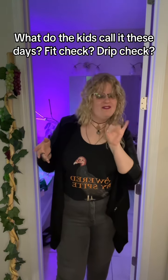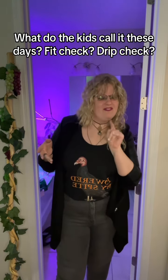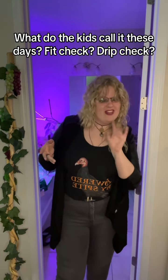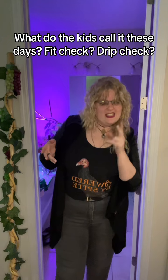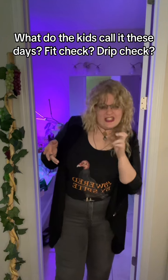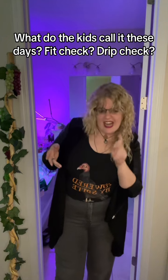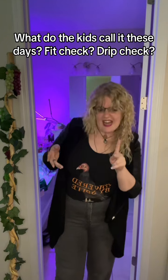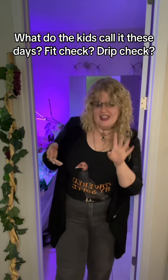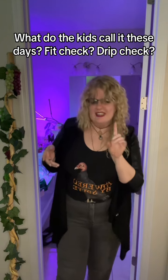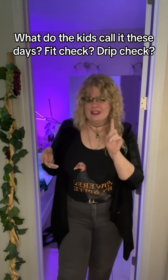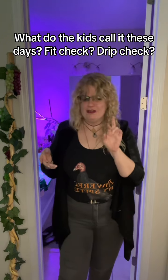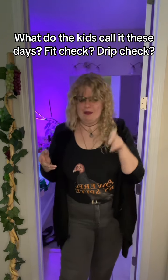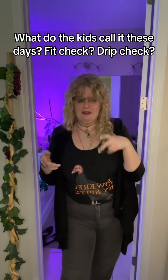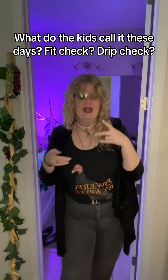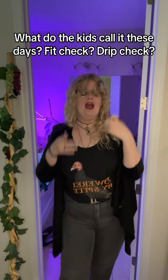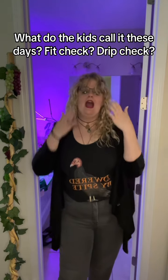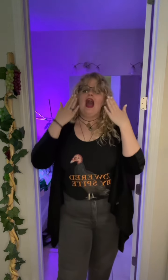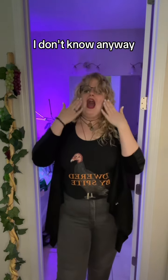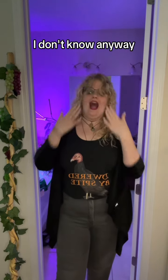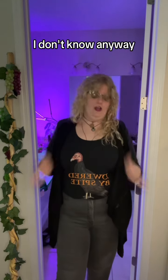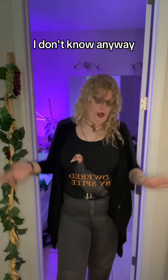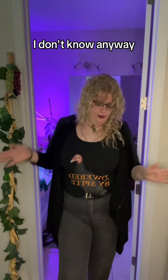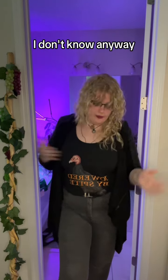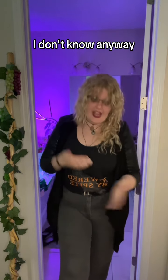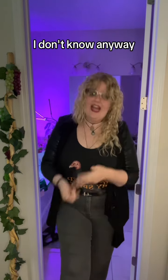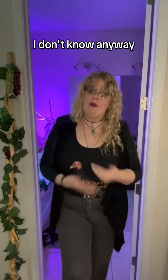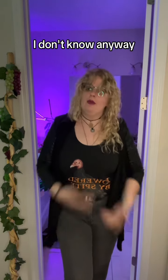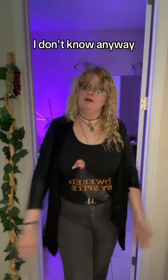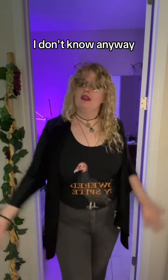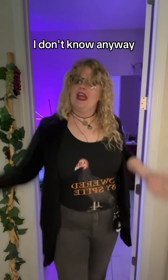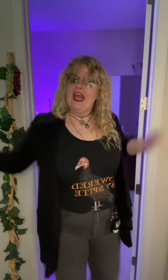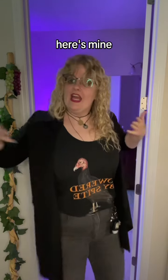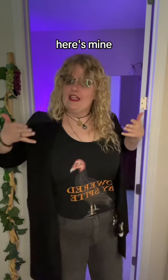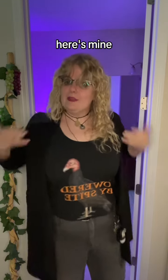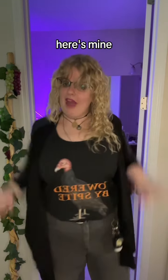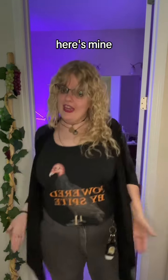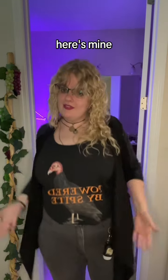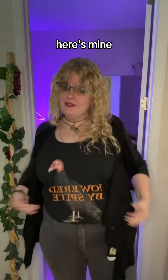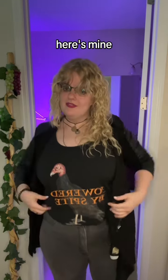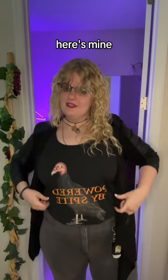The check, drip check. I don't know. Anyway, here's mine.